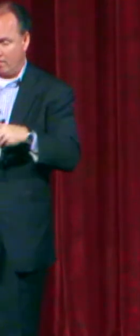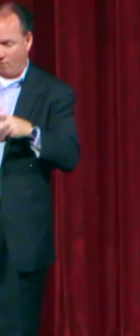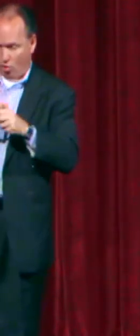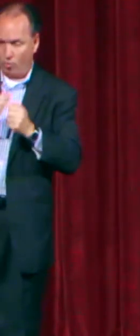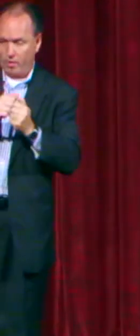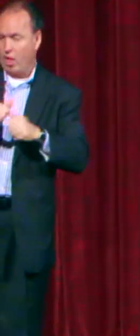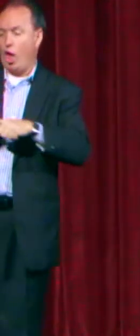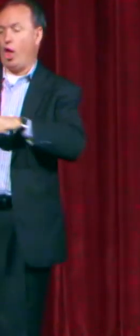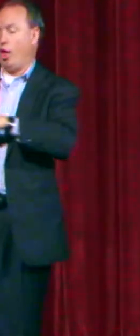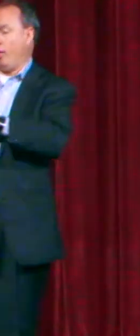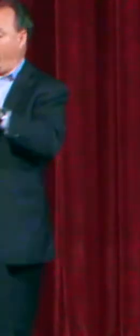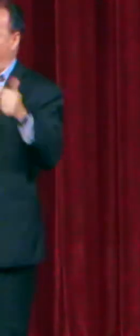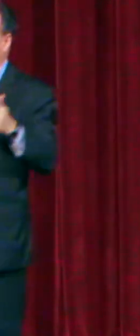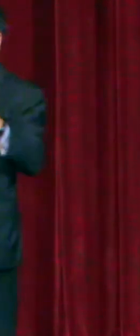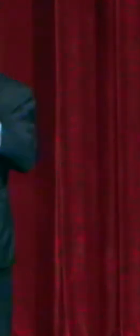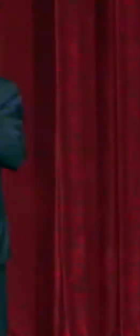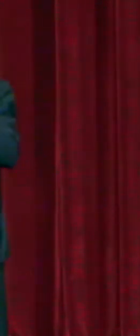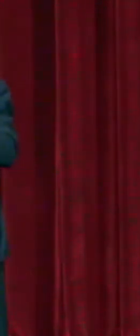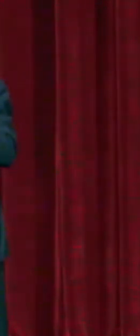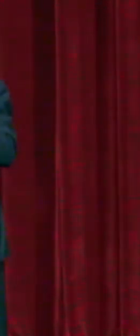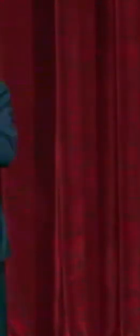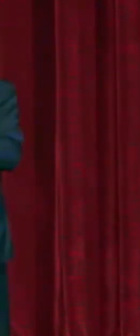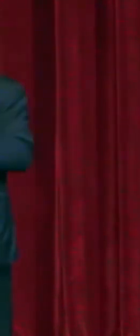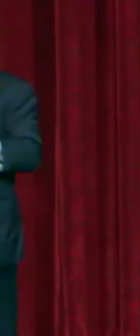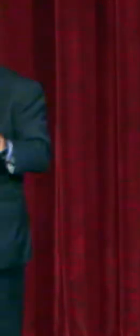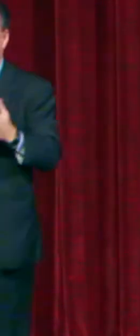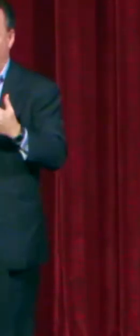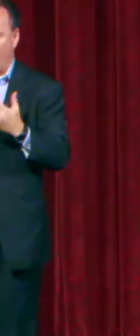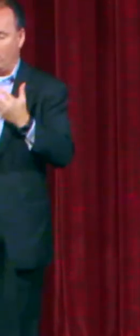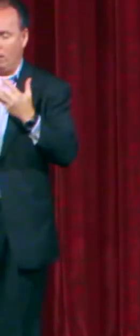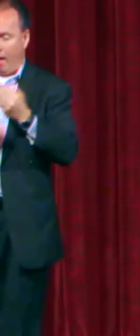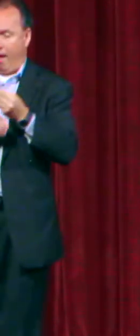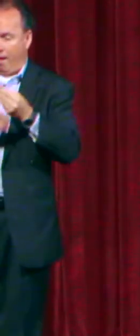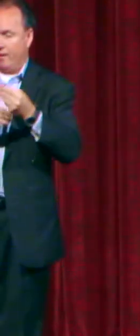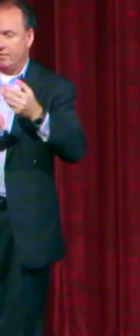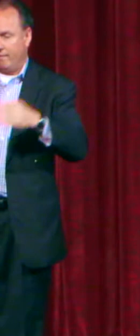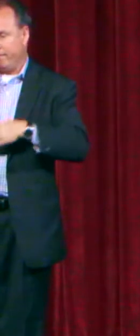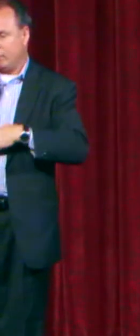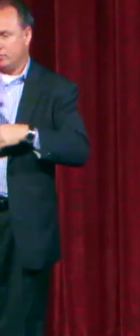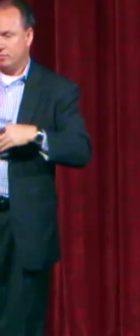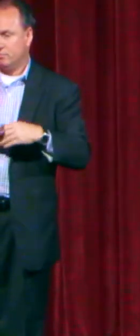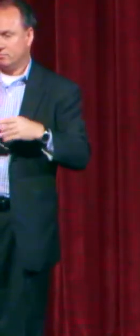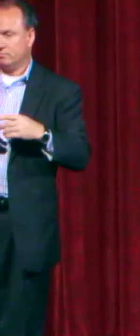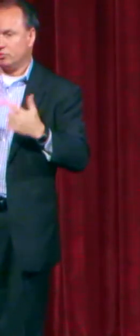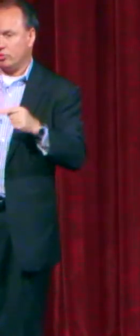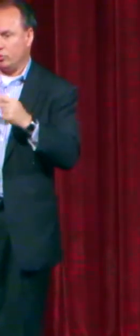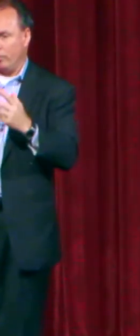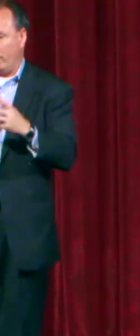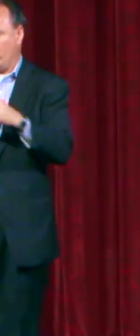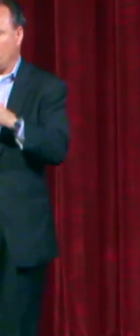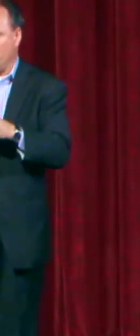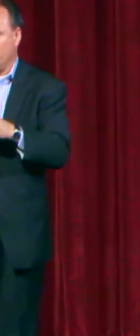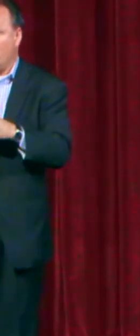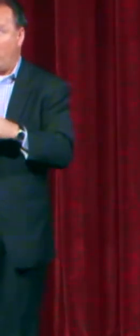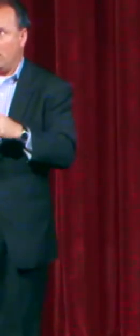that we already do. So for those, we would, in the future, attempt to include an intruder